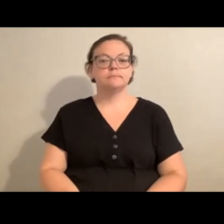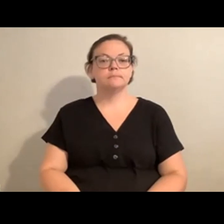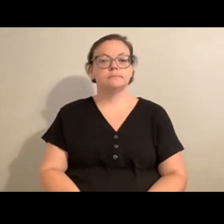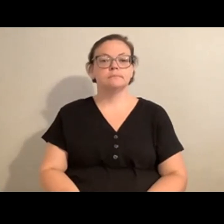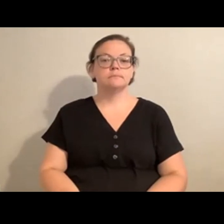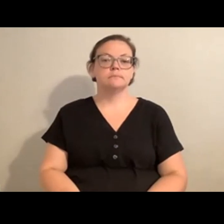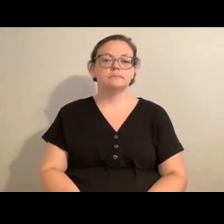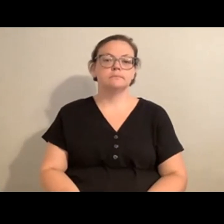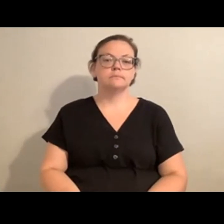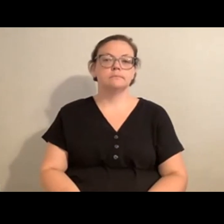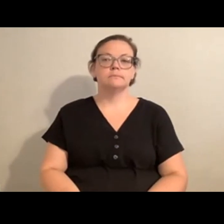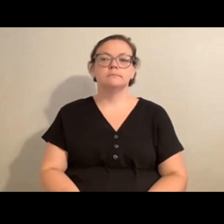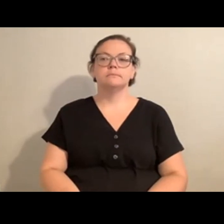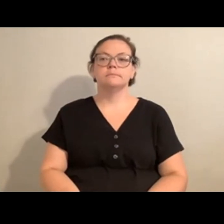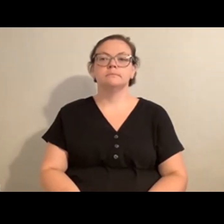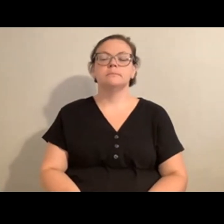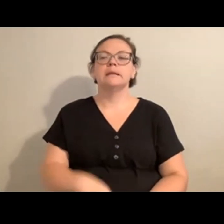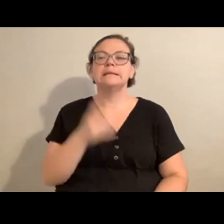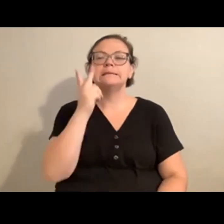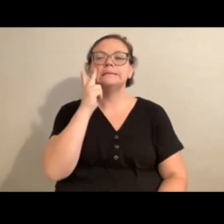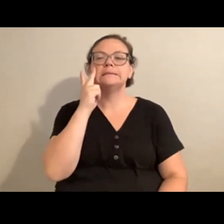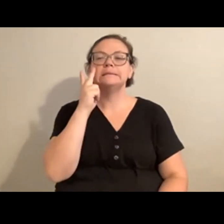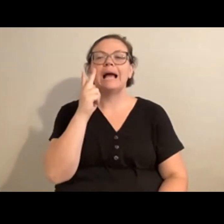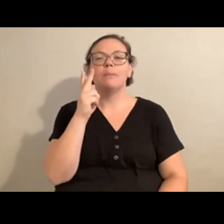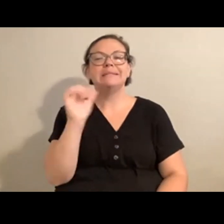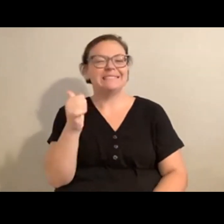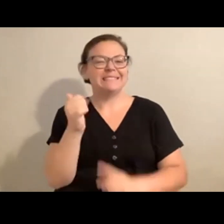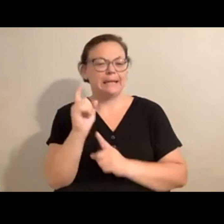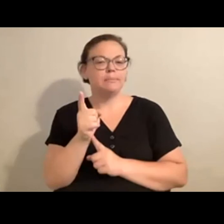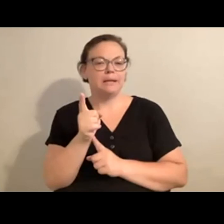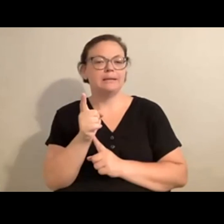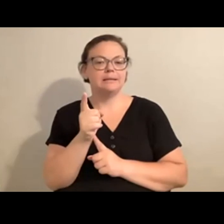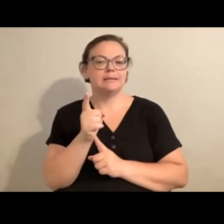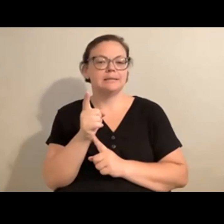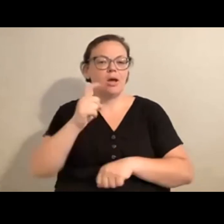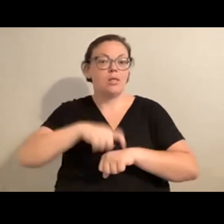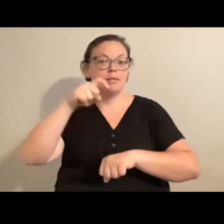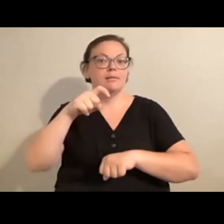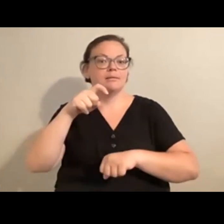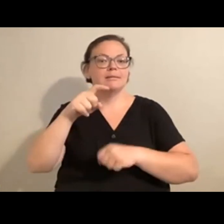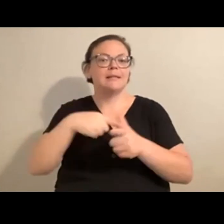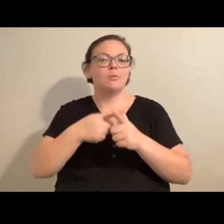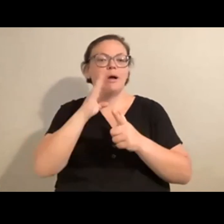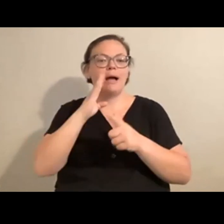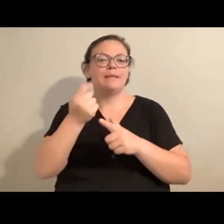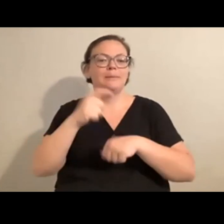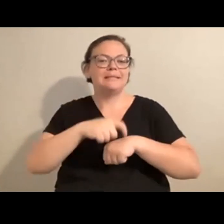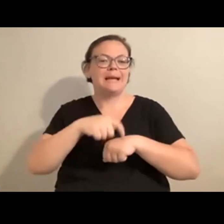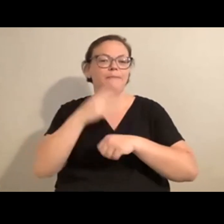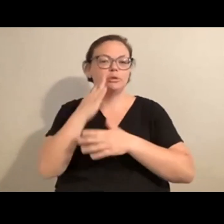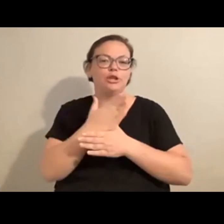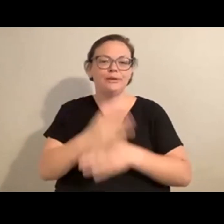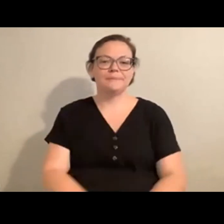And let's see, I'll do 10 minutes on the clock, and then we'll have some time for sharing.